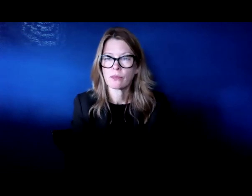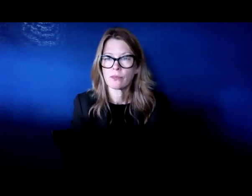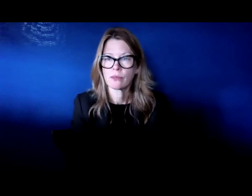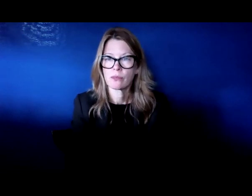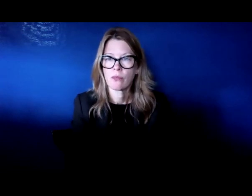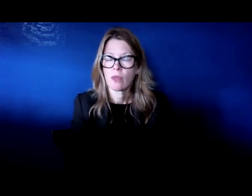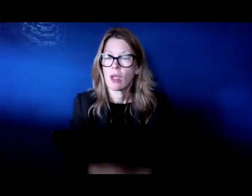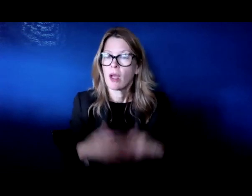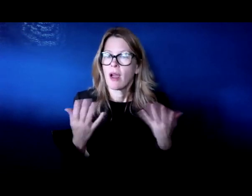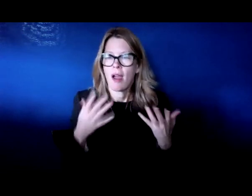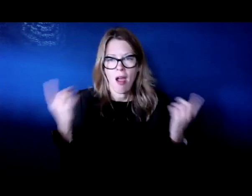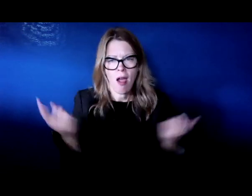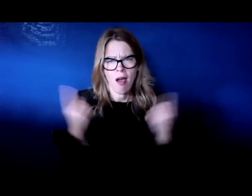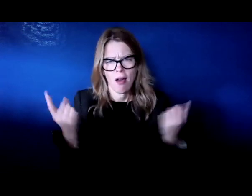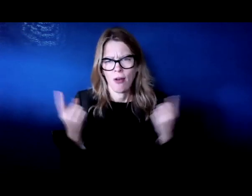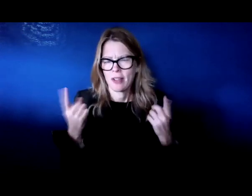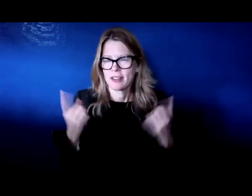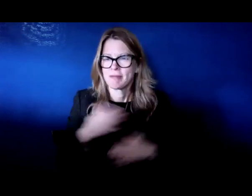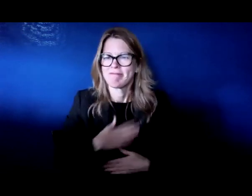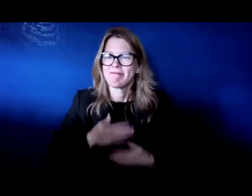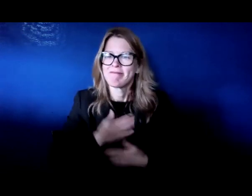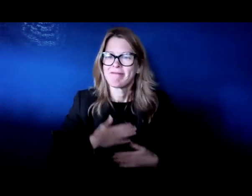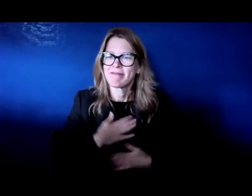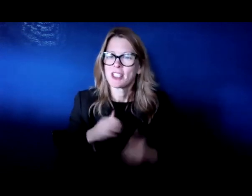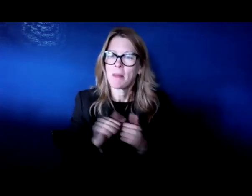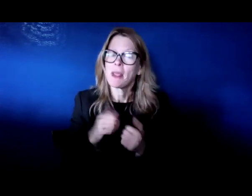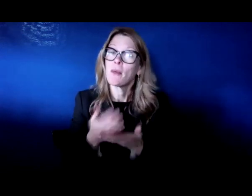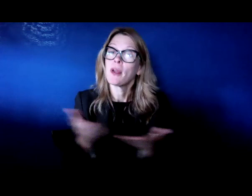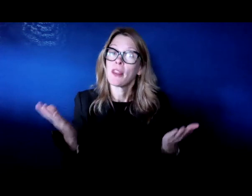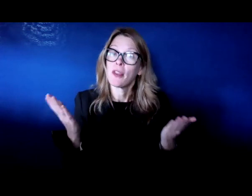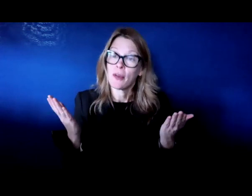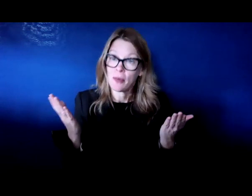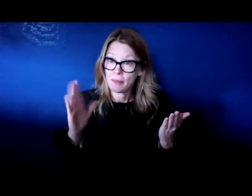Well, it's always a joy to be able to pray with you all virtually tonight.